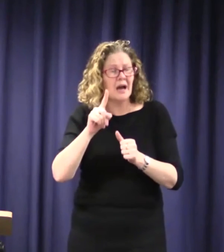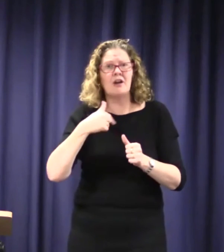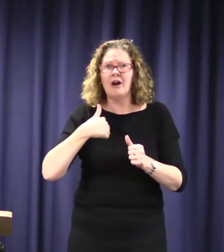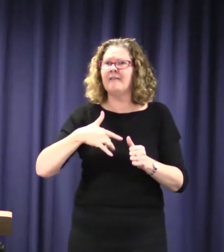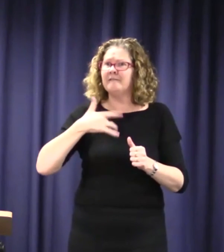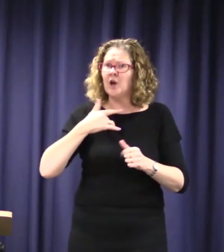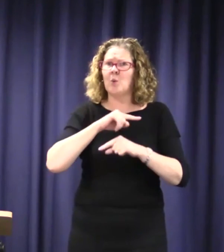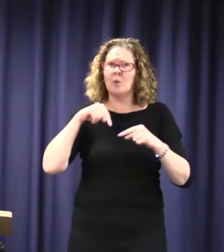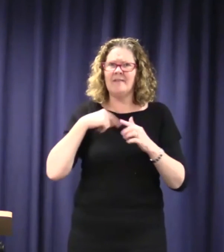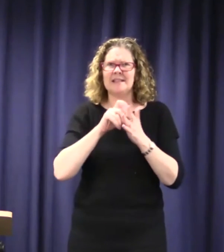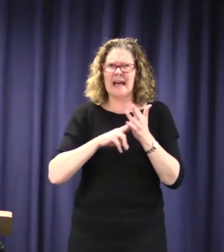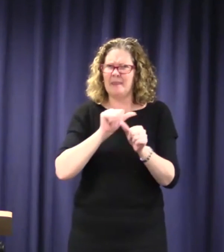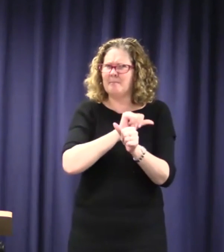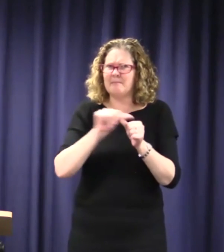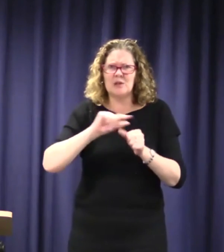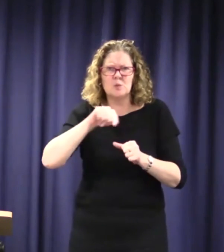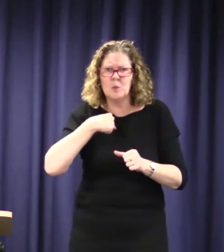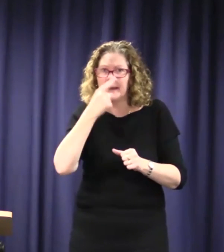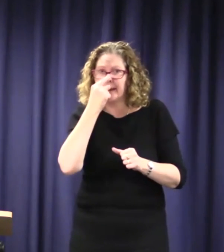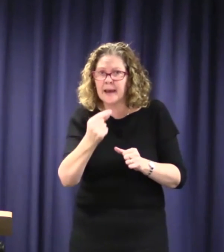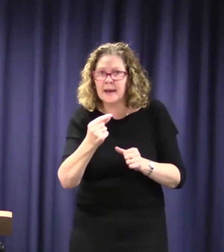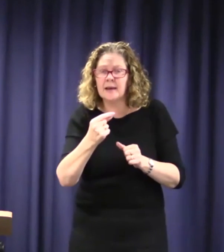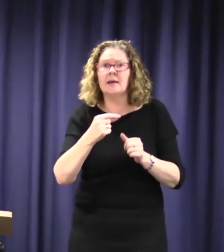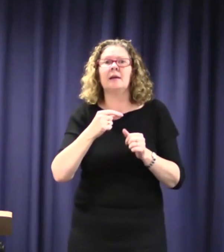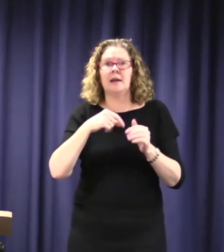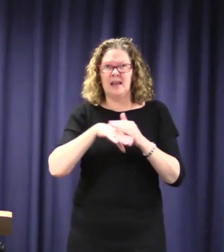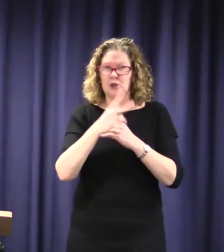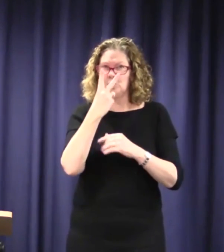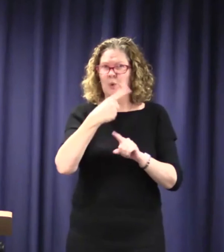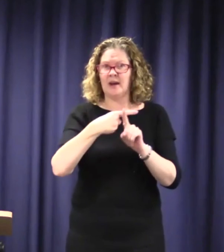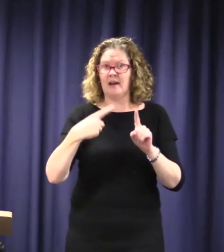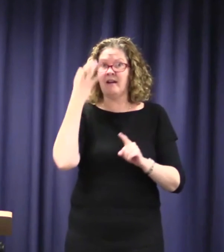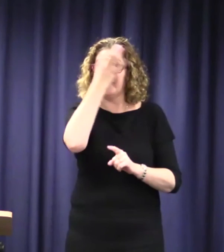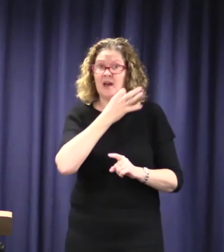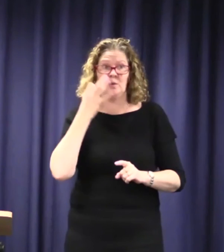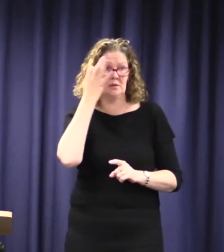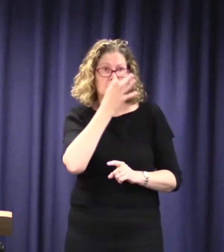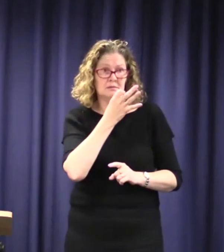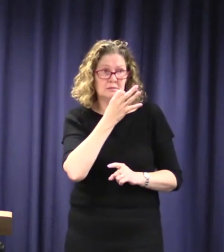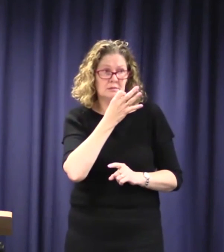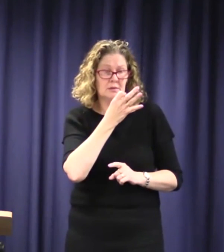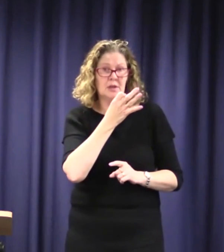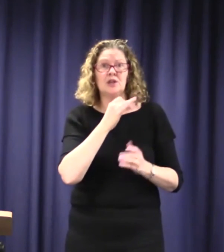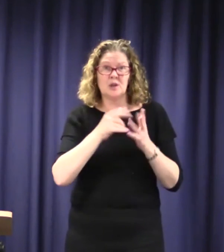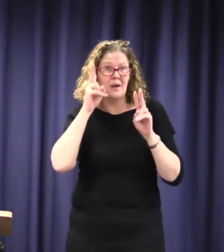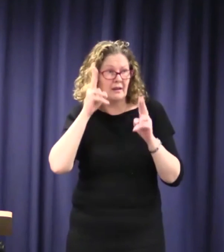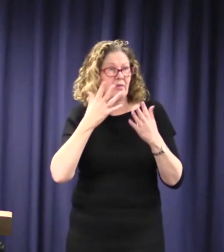Perhaps you aren't satisfied with your answers, but I feel we have done the best that we possibly can in